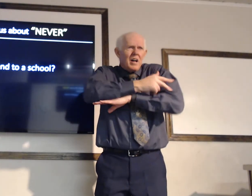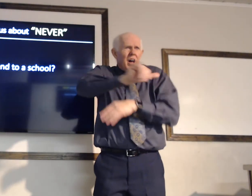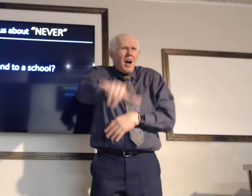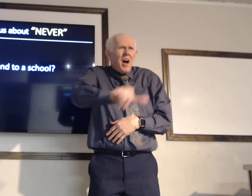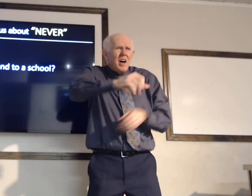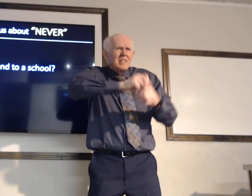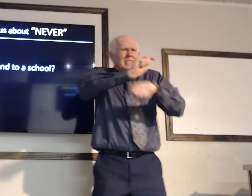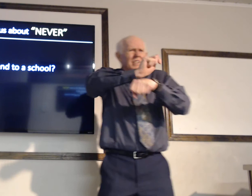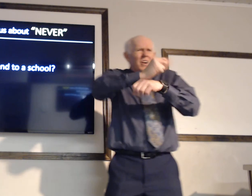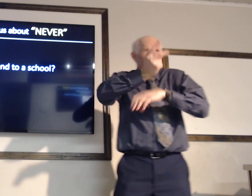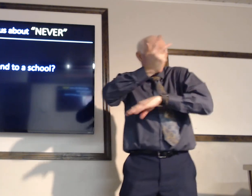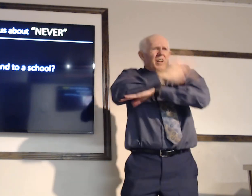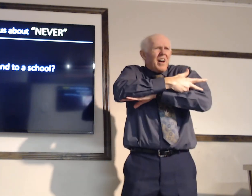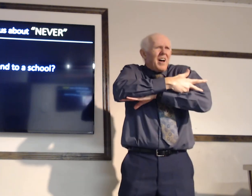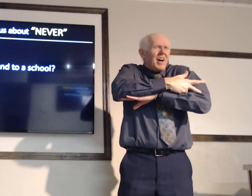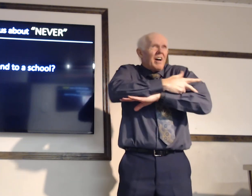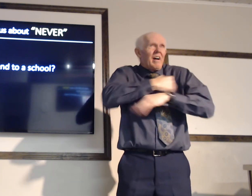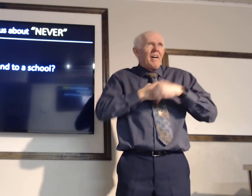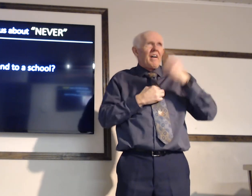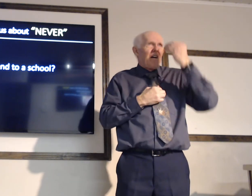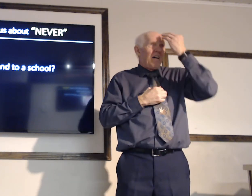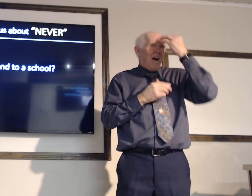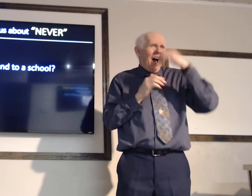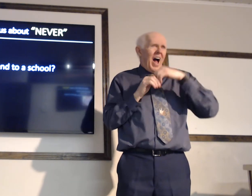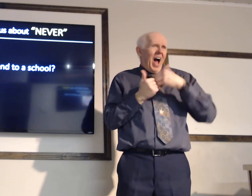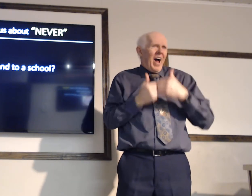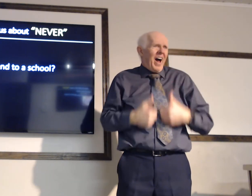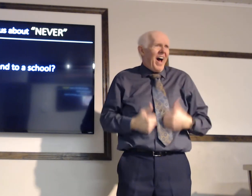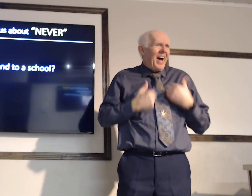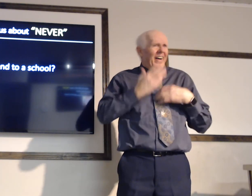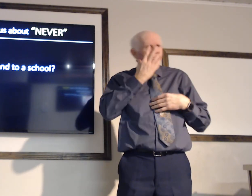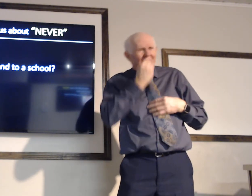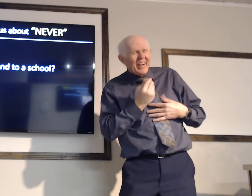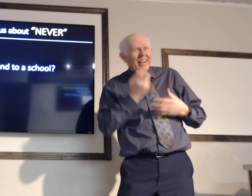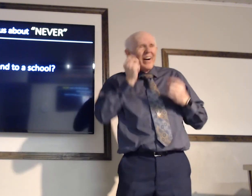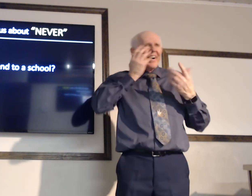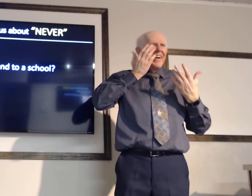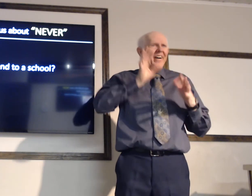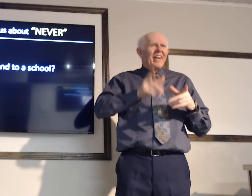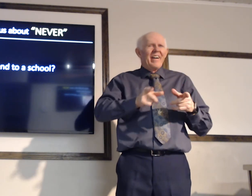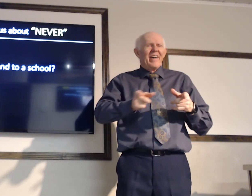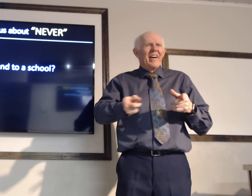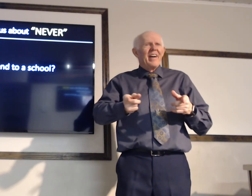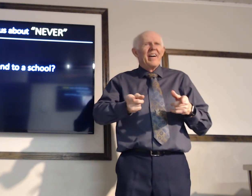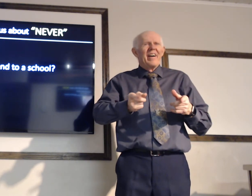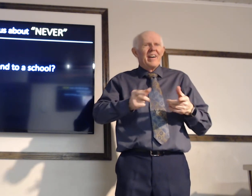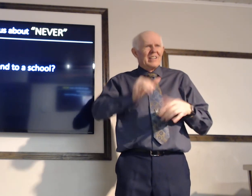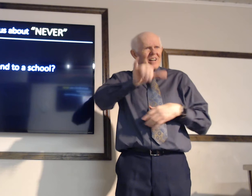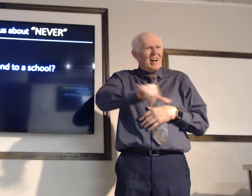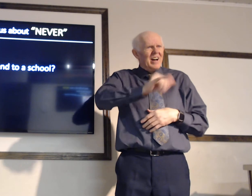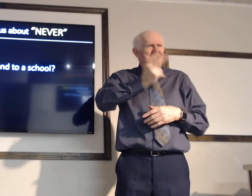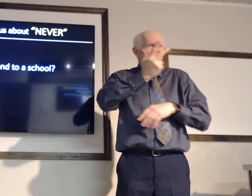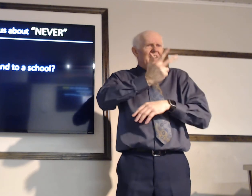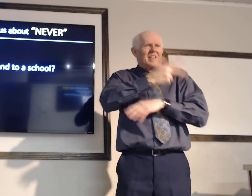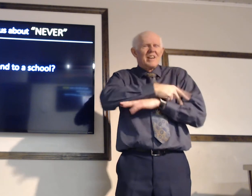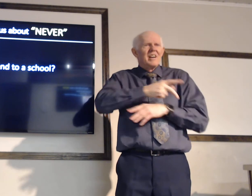They looked for him for 3 days. He had stayed in the temple. How did he sleep and eat? He stayed there